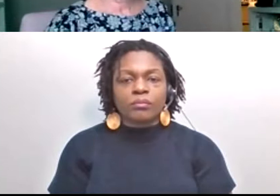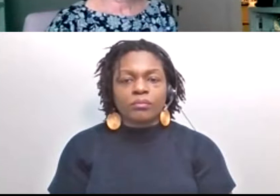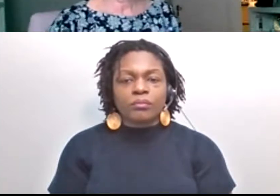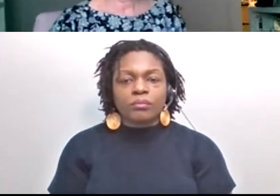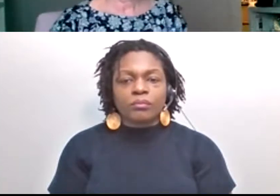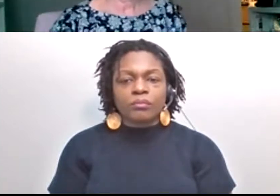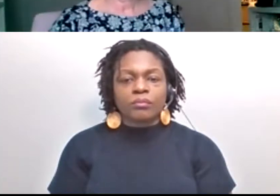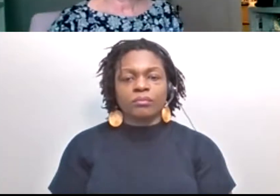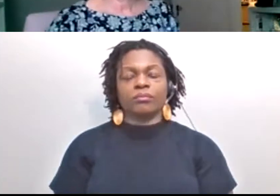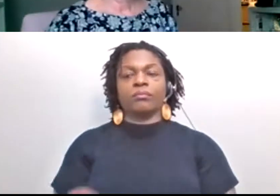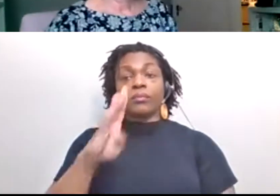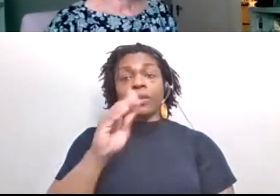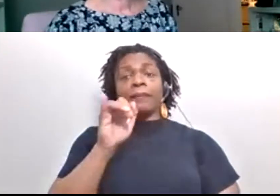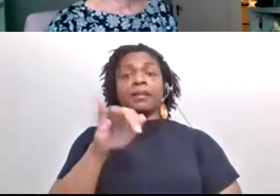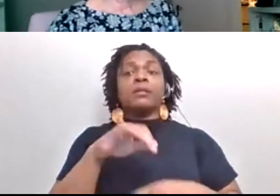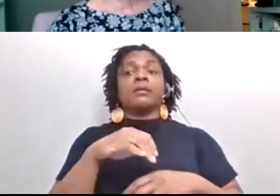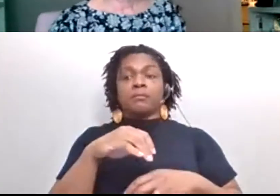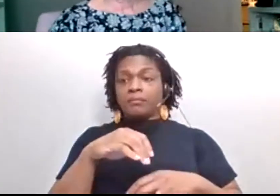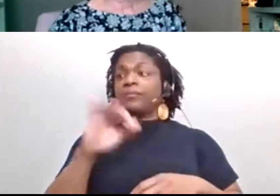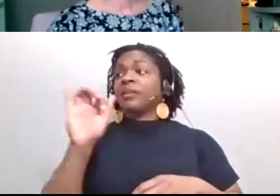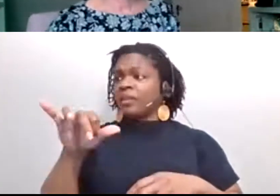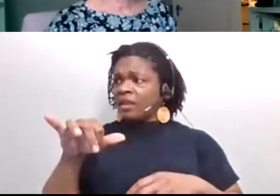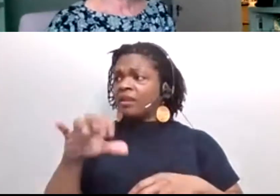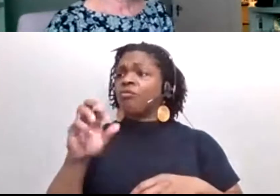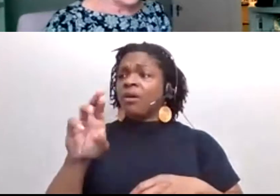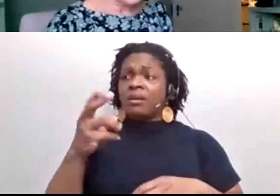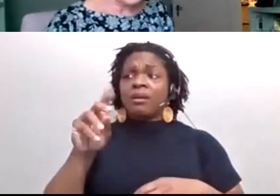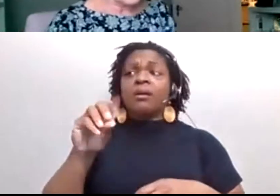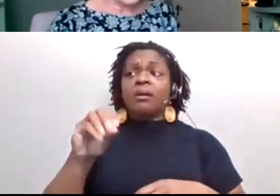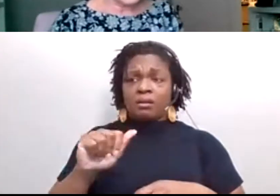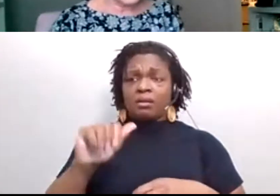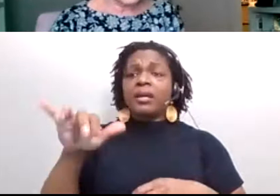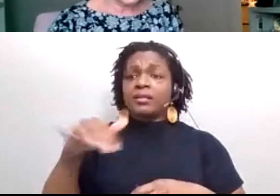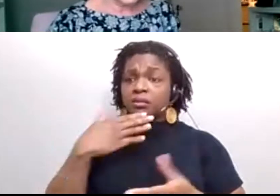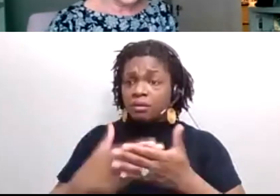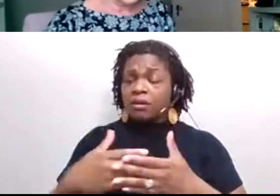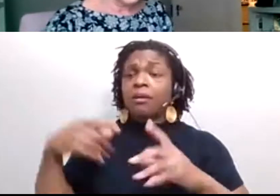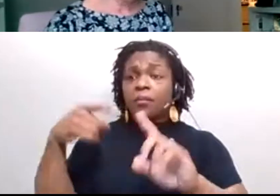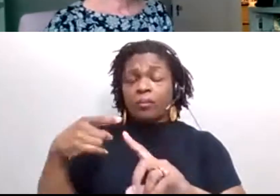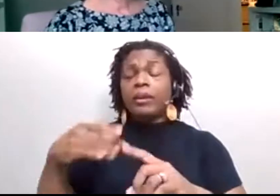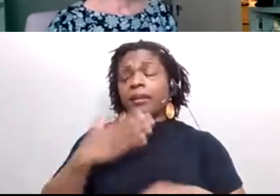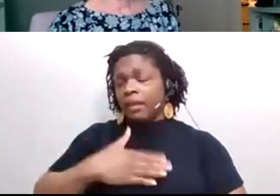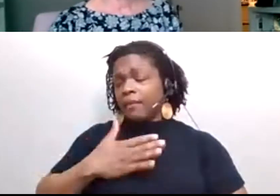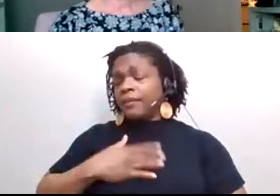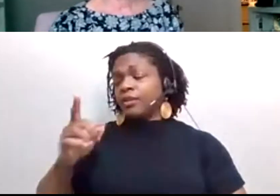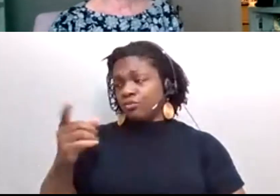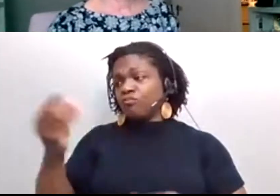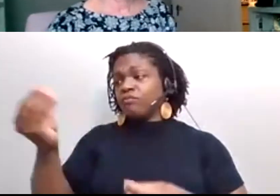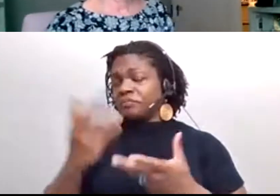That's a very good point that Karan brought up. So I appreciate you bringing that up. Thank you.